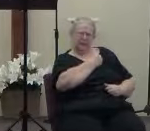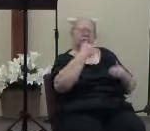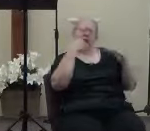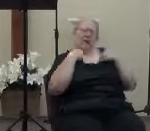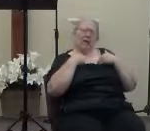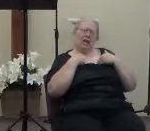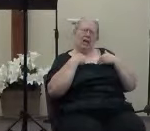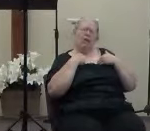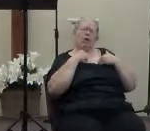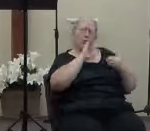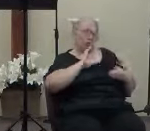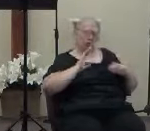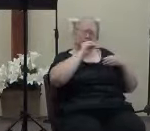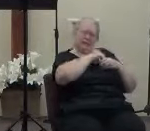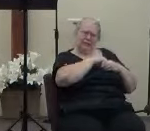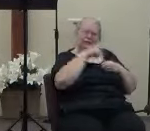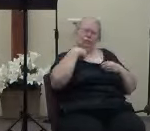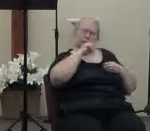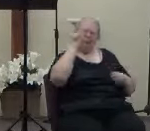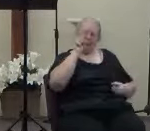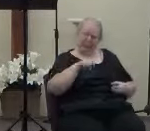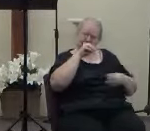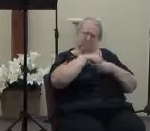not about us anymore.